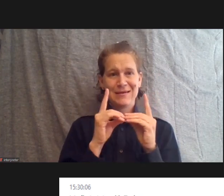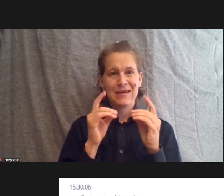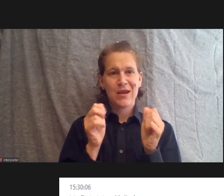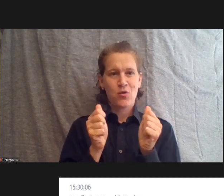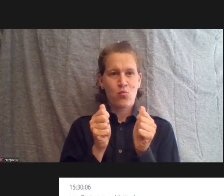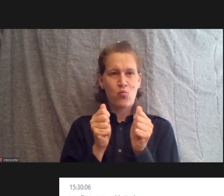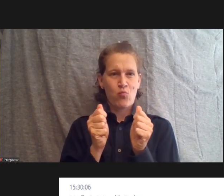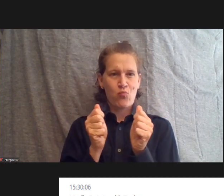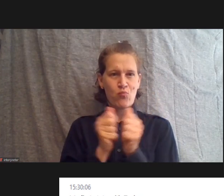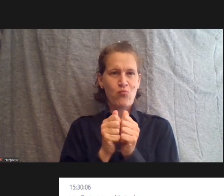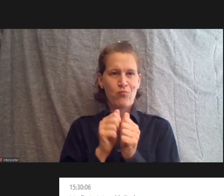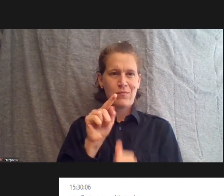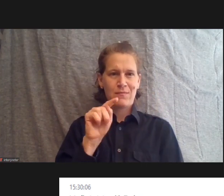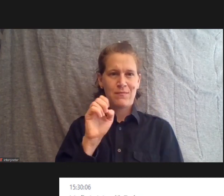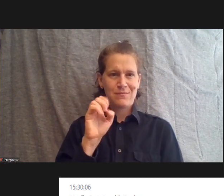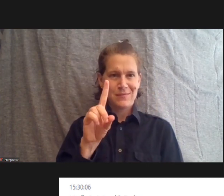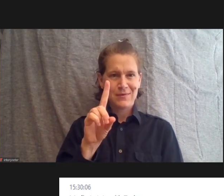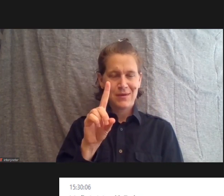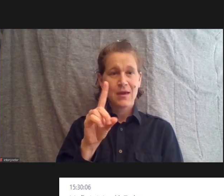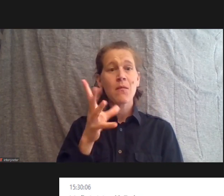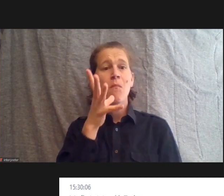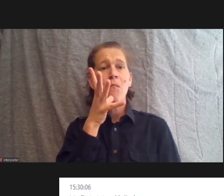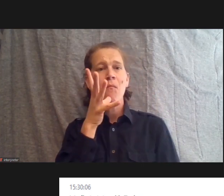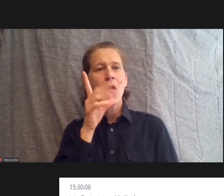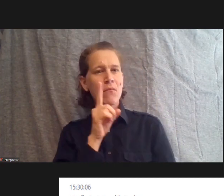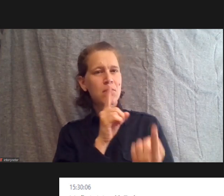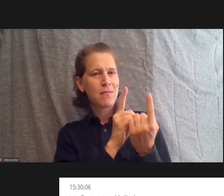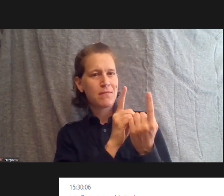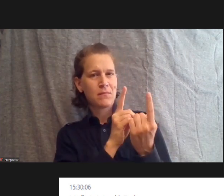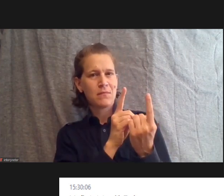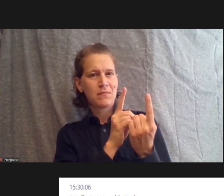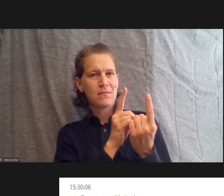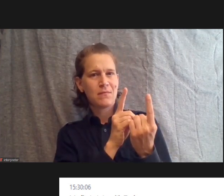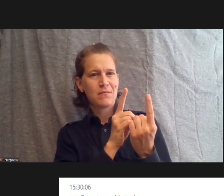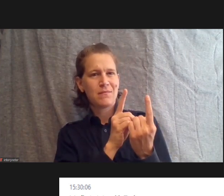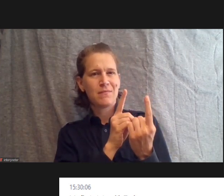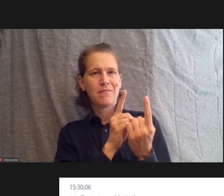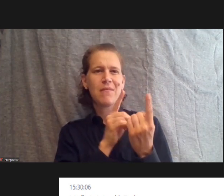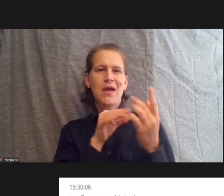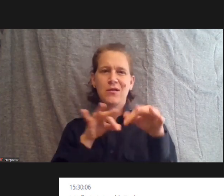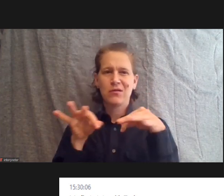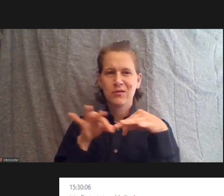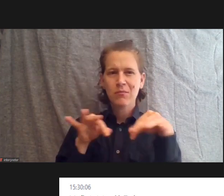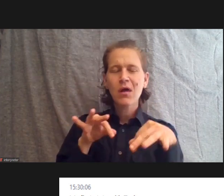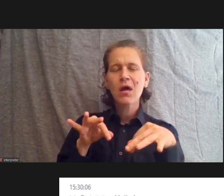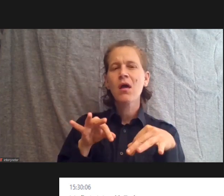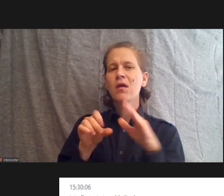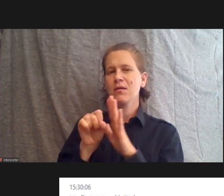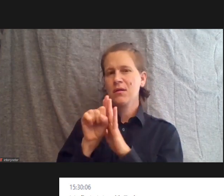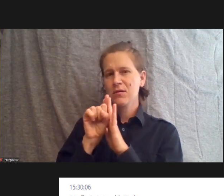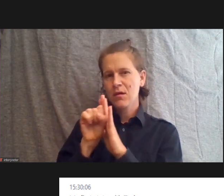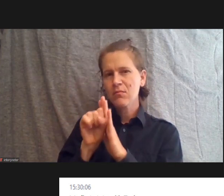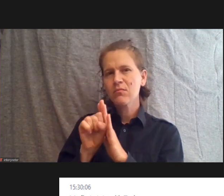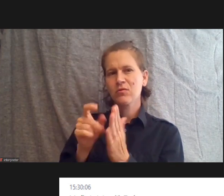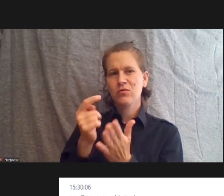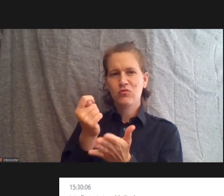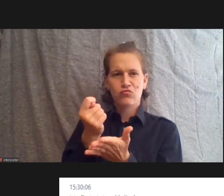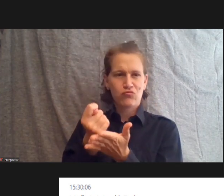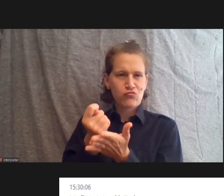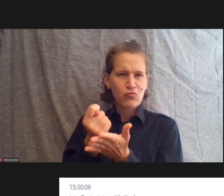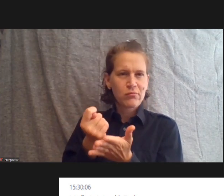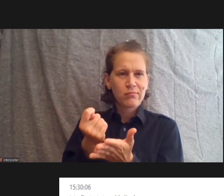him outside to tell him about the symptoms and treatment in case I should get in